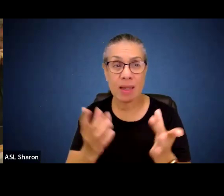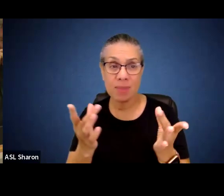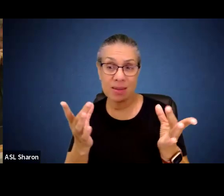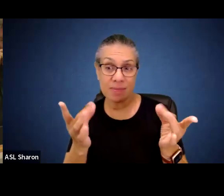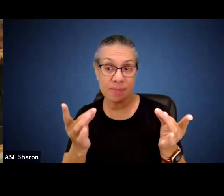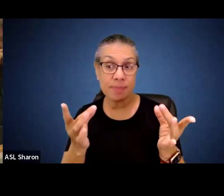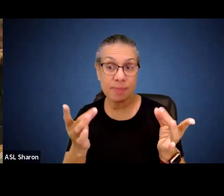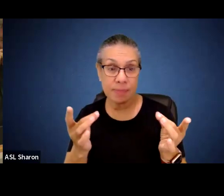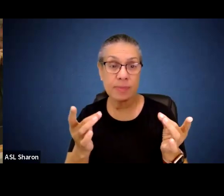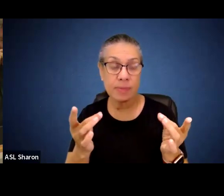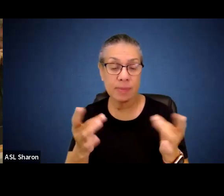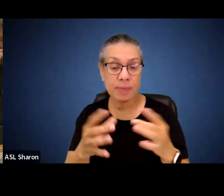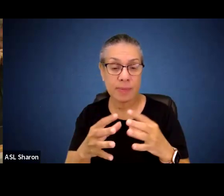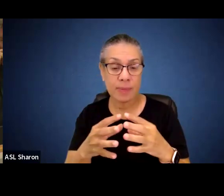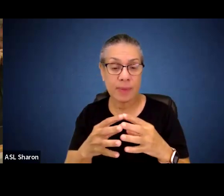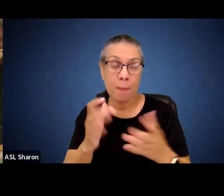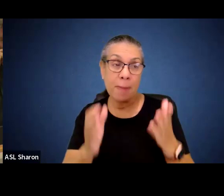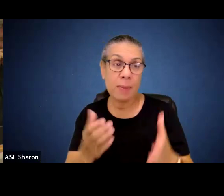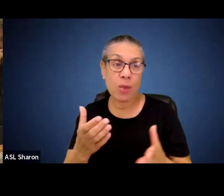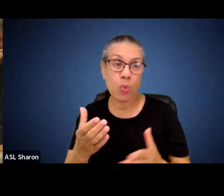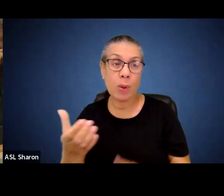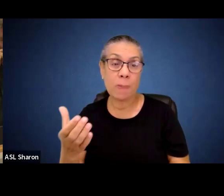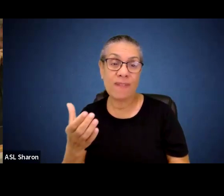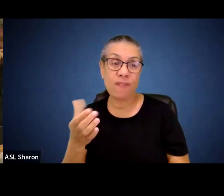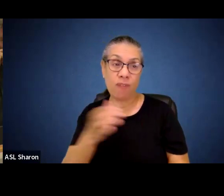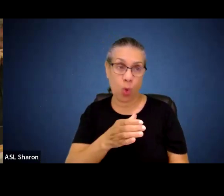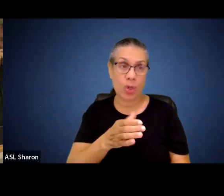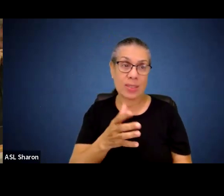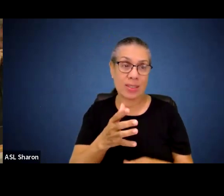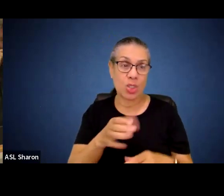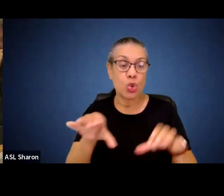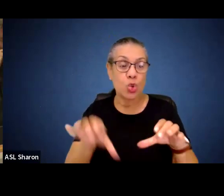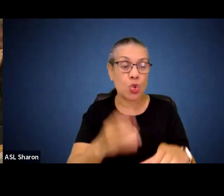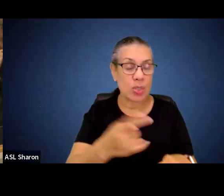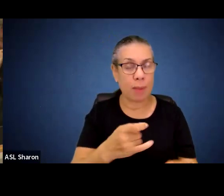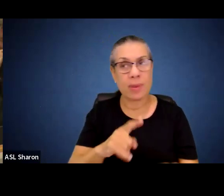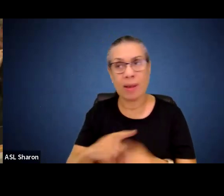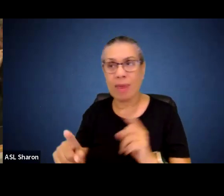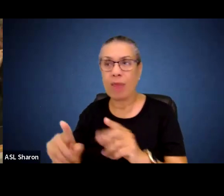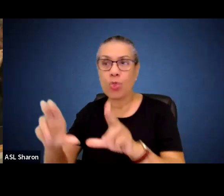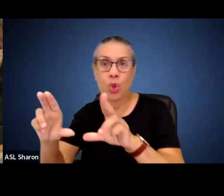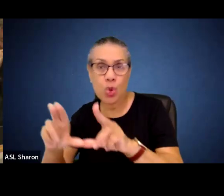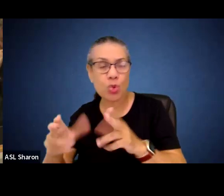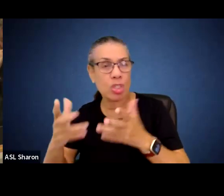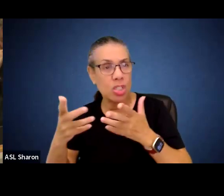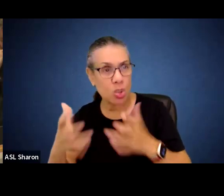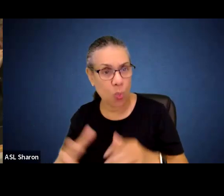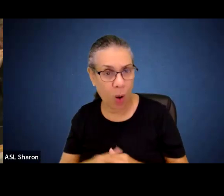we may be forced to take despite unions, whatever, parental